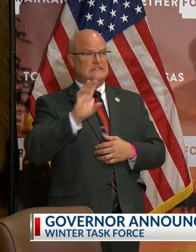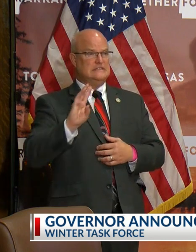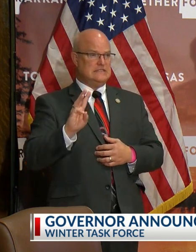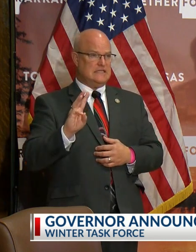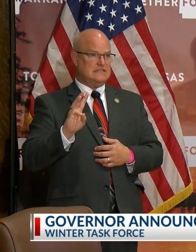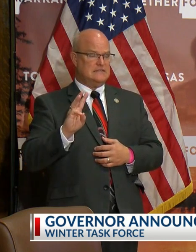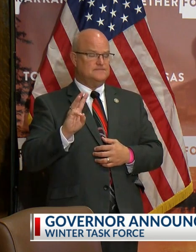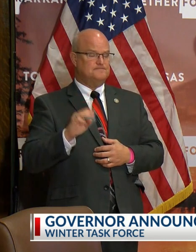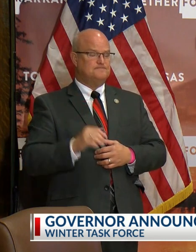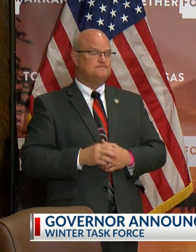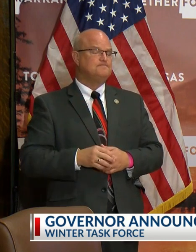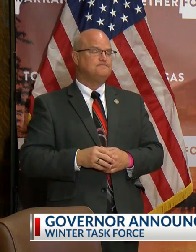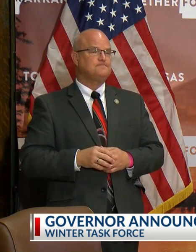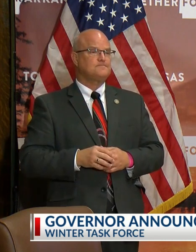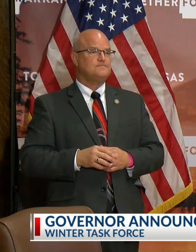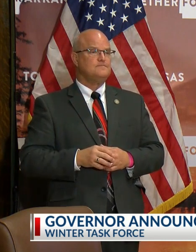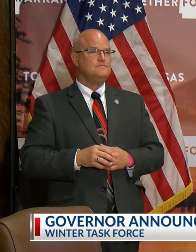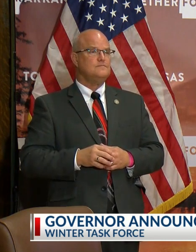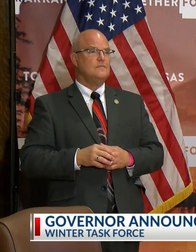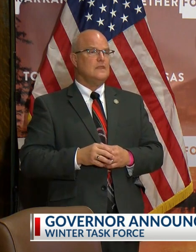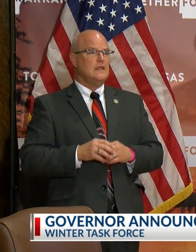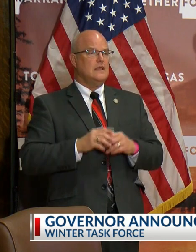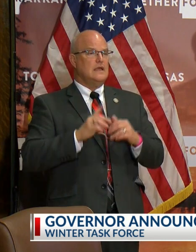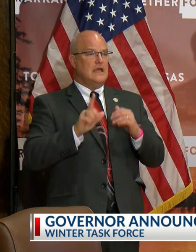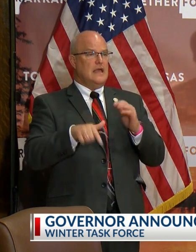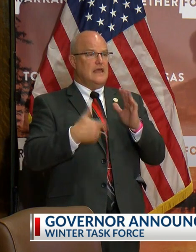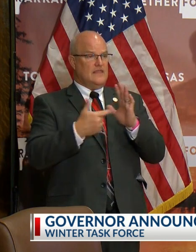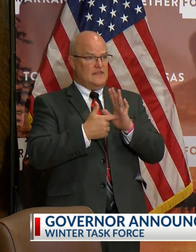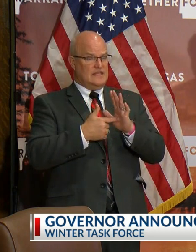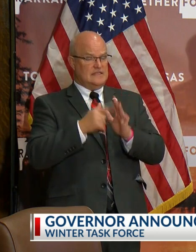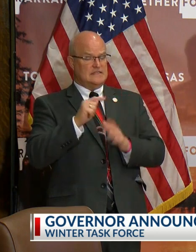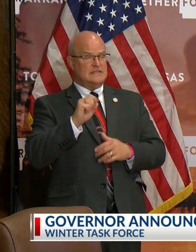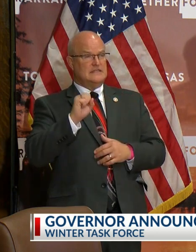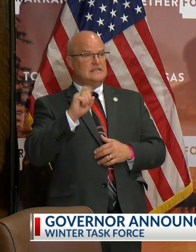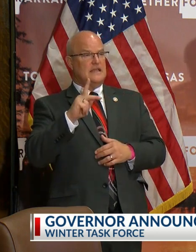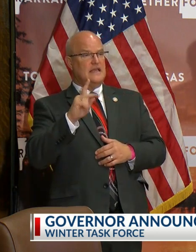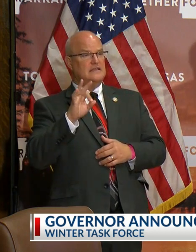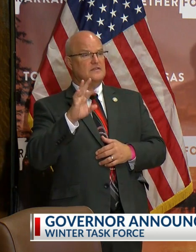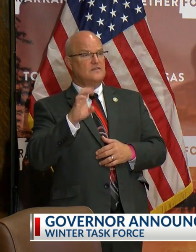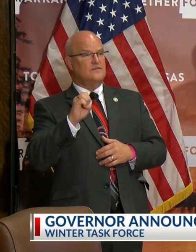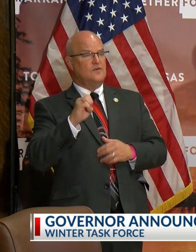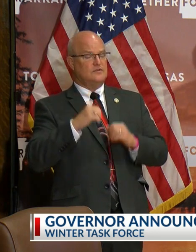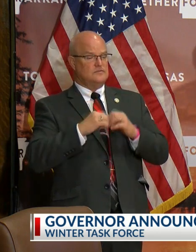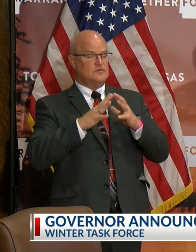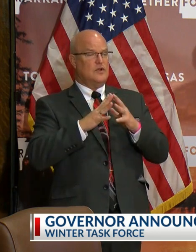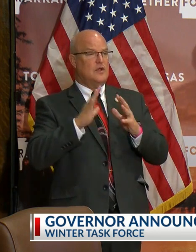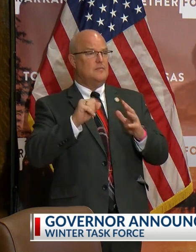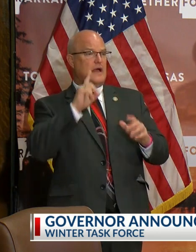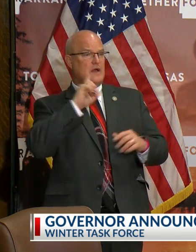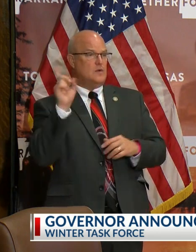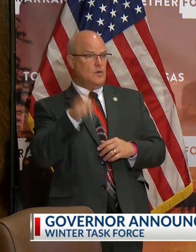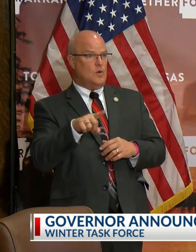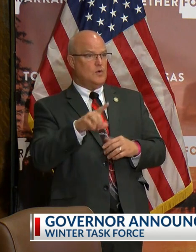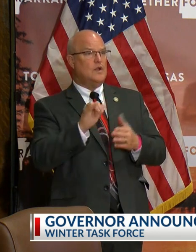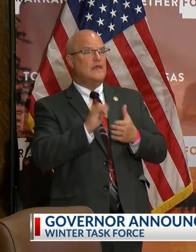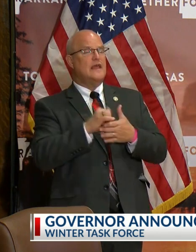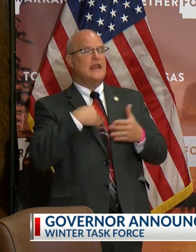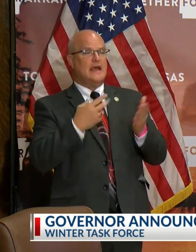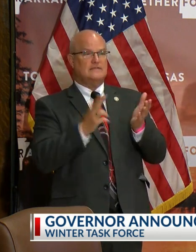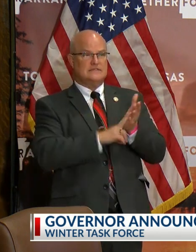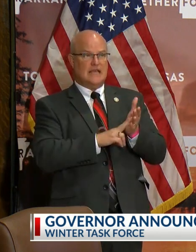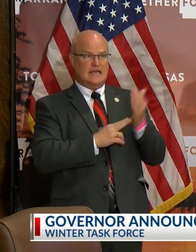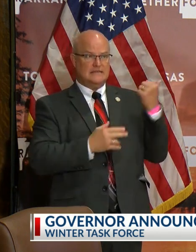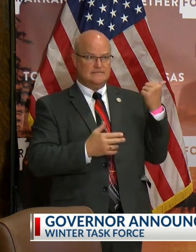826. This task force is created by an executive order that I've